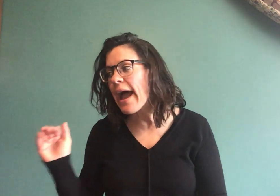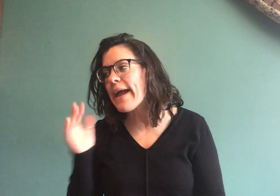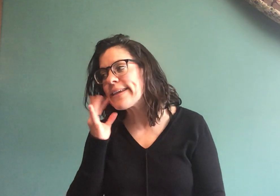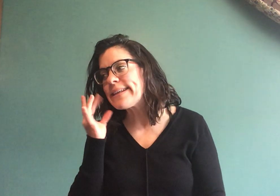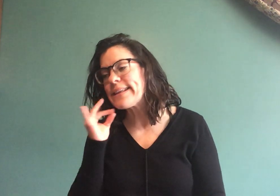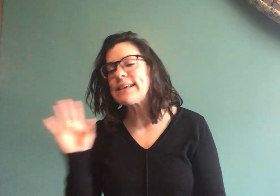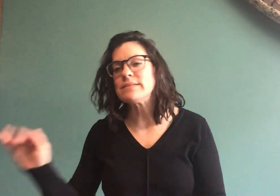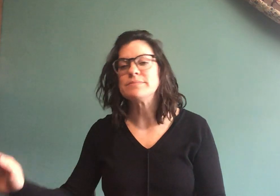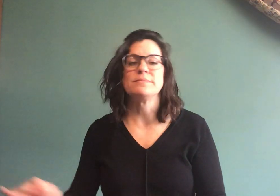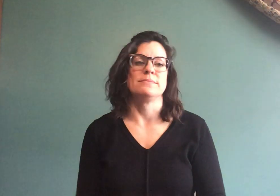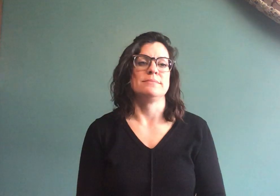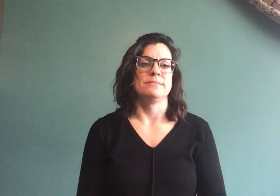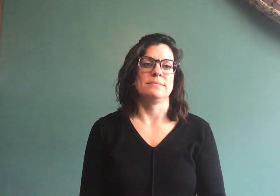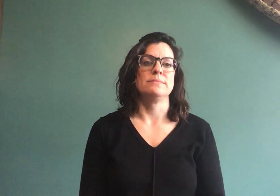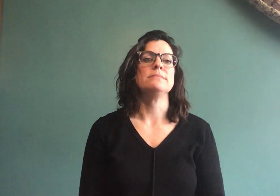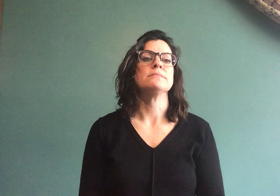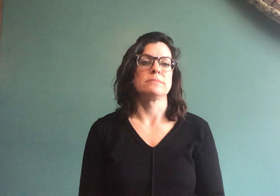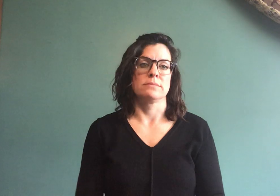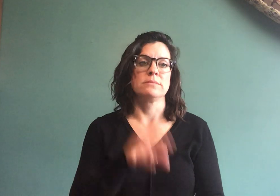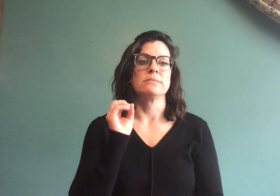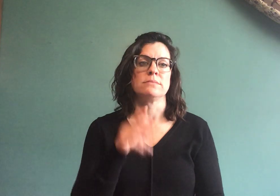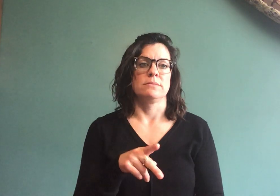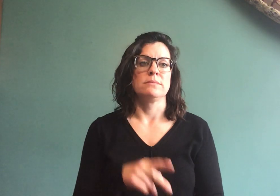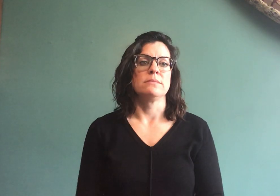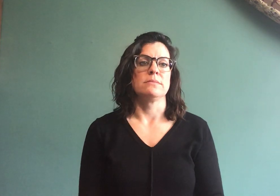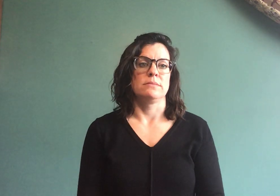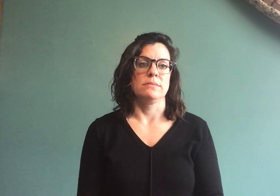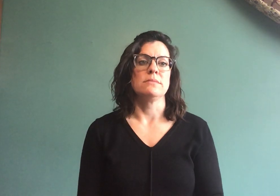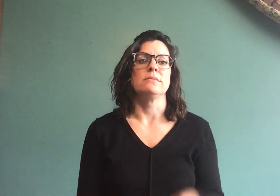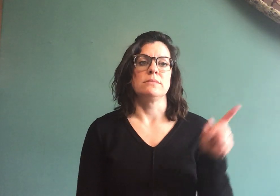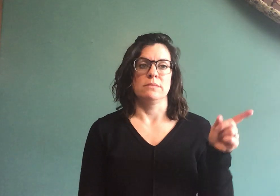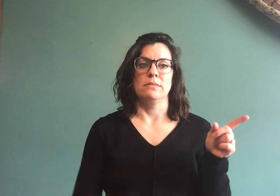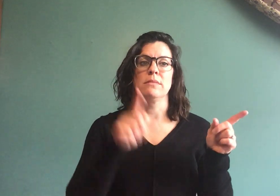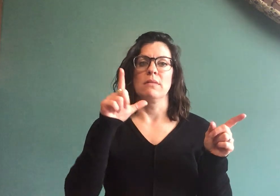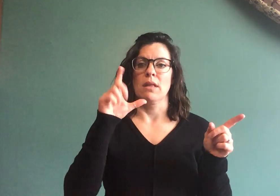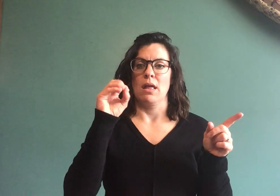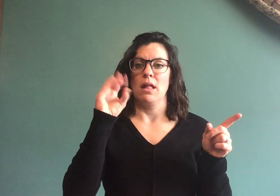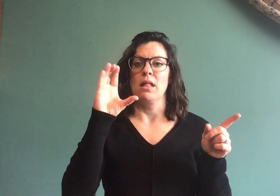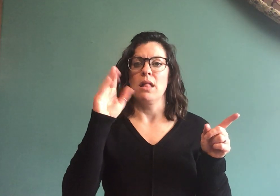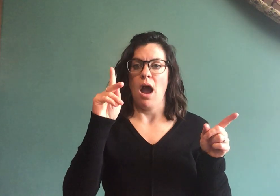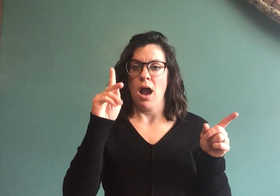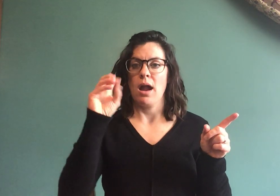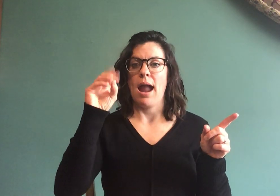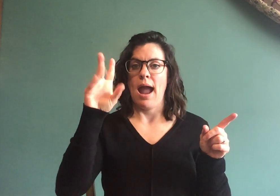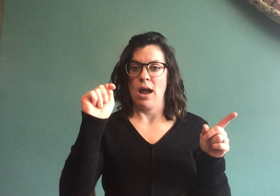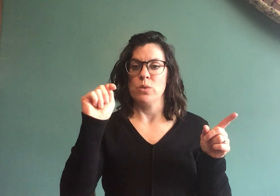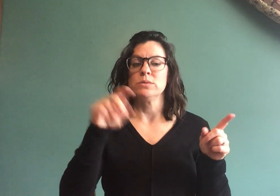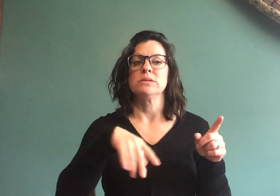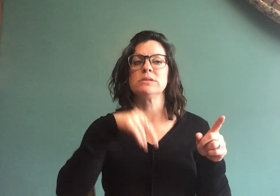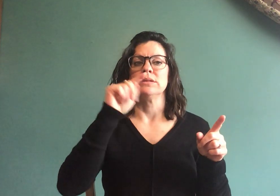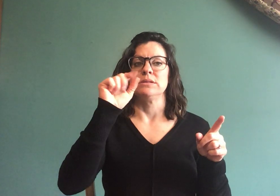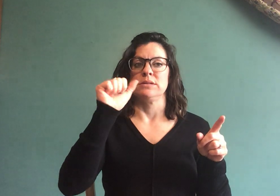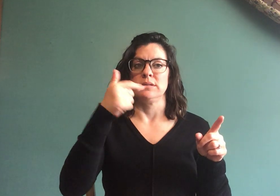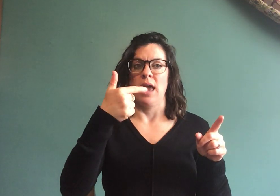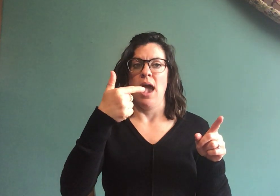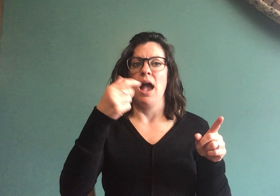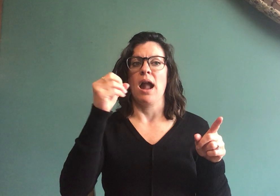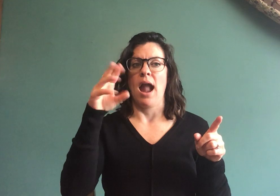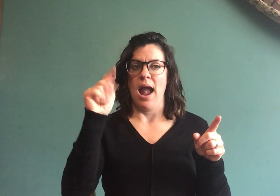lockout, tag out. Okay, what's it do, Sam? It doesn't allow you to turn it back on. Doesn't allow anyone to turn it back